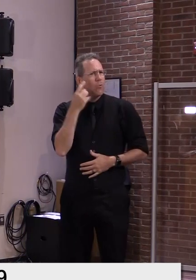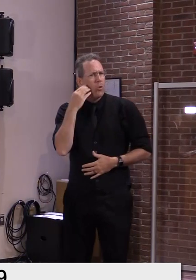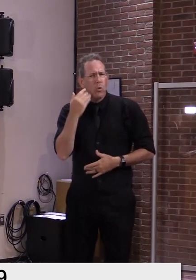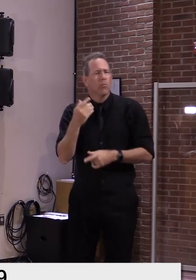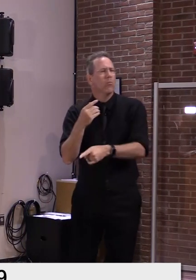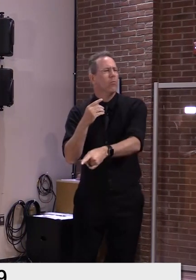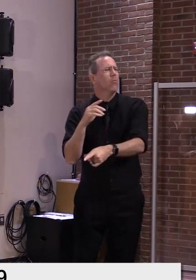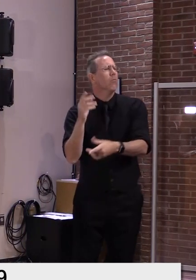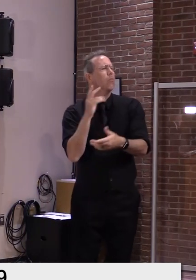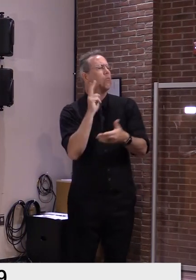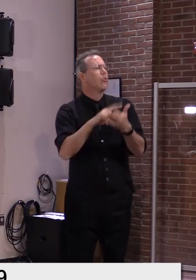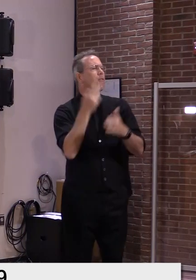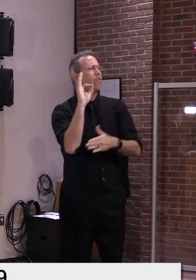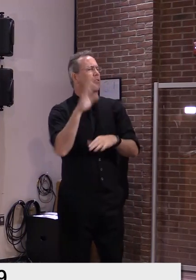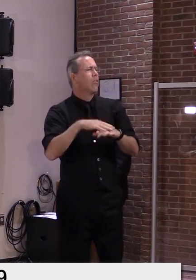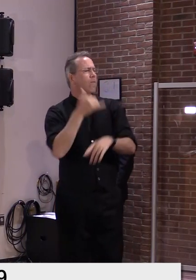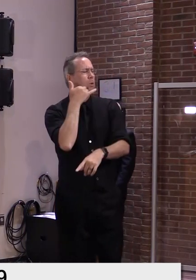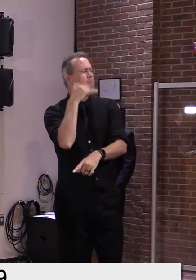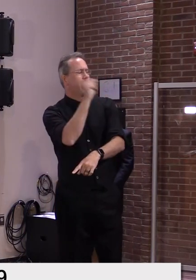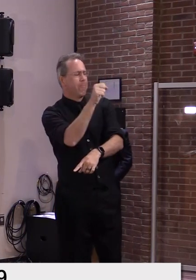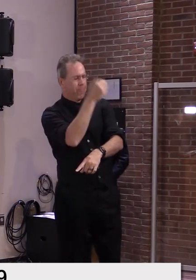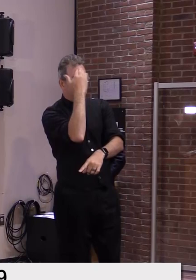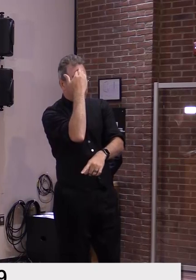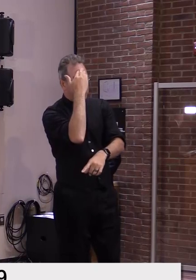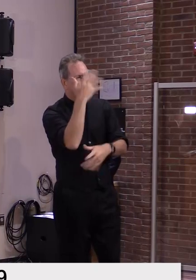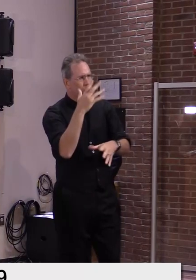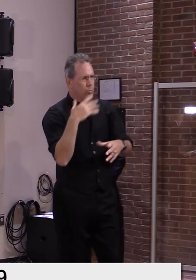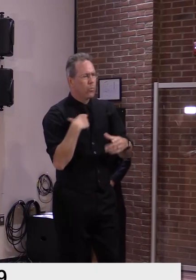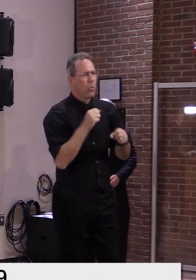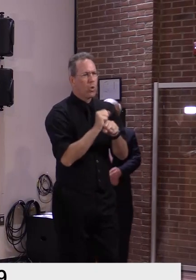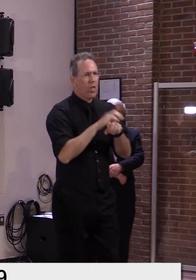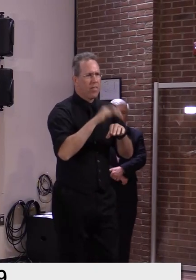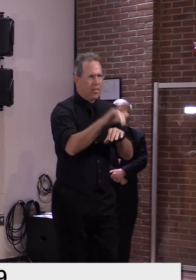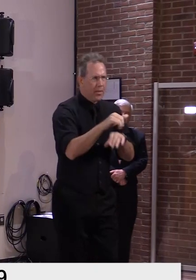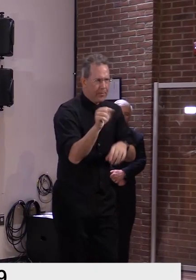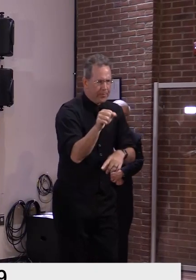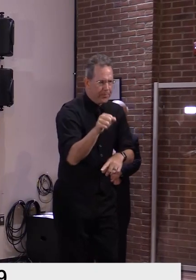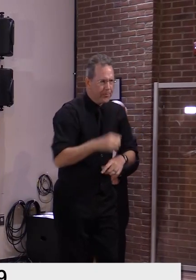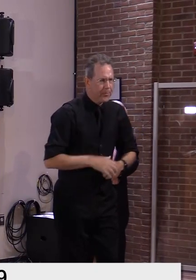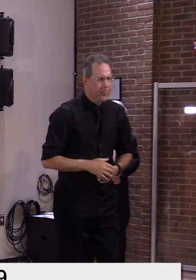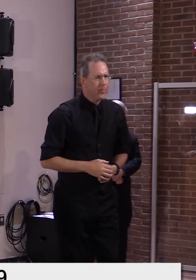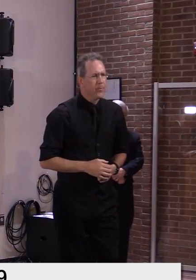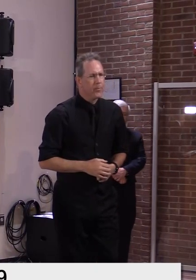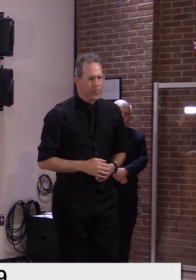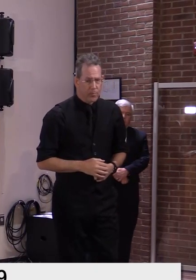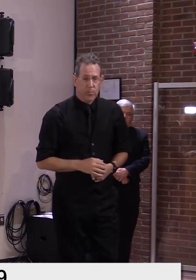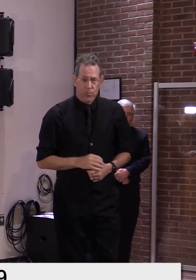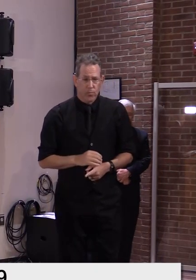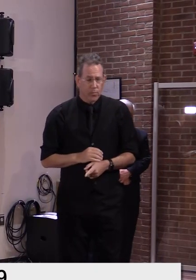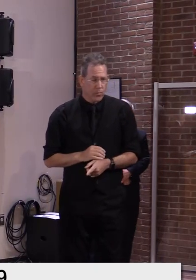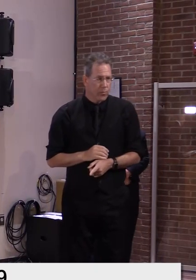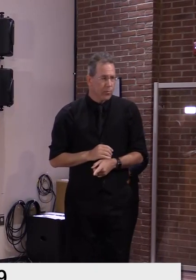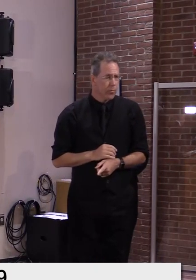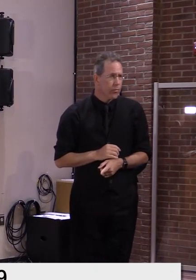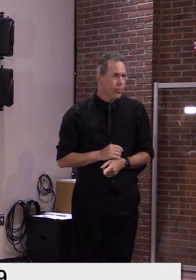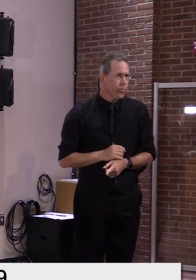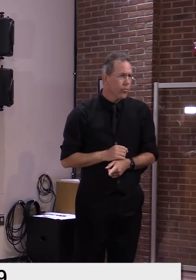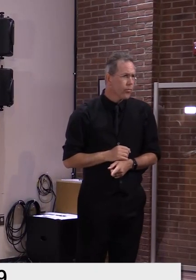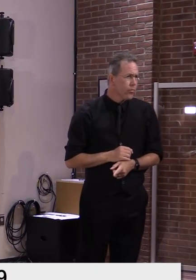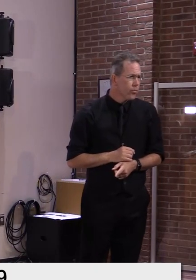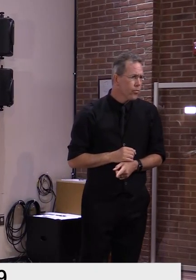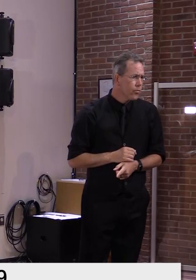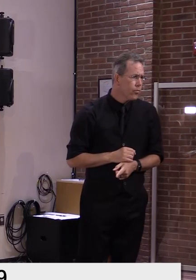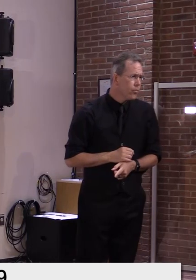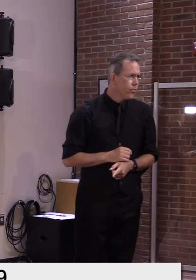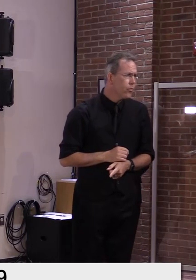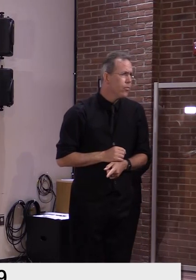on graduation. I think Lisa's question was more to what extent we would be modifying that guidance if the state of emergency